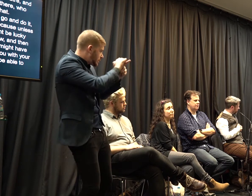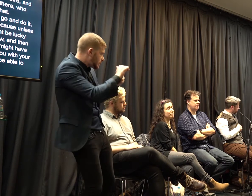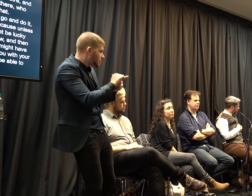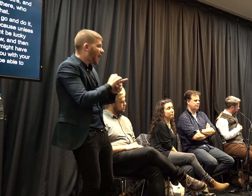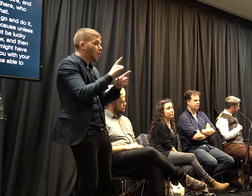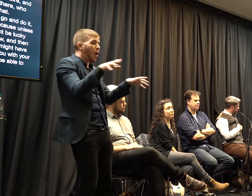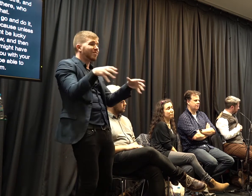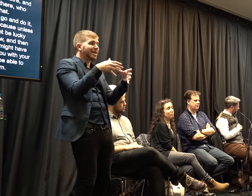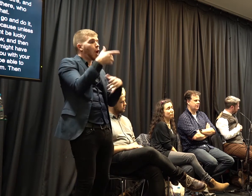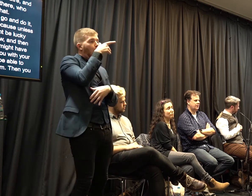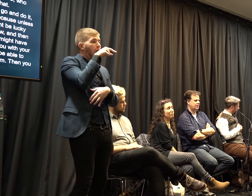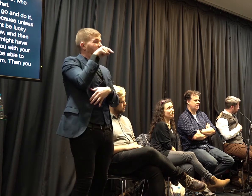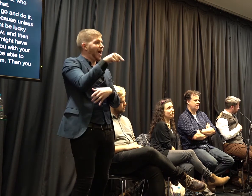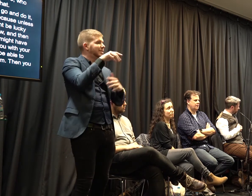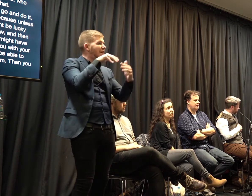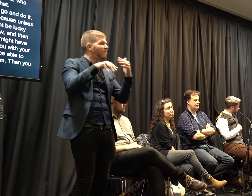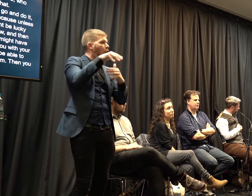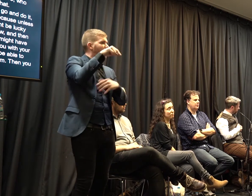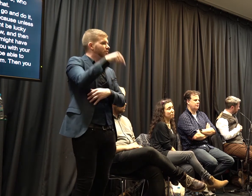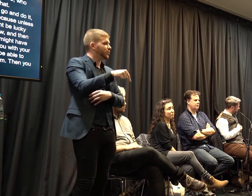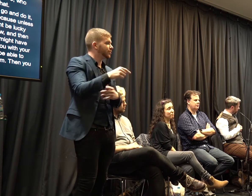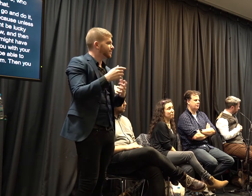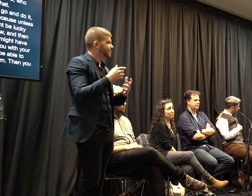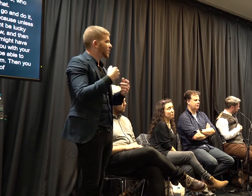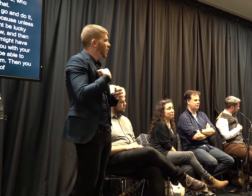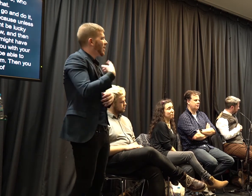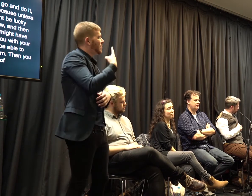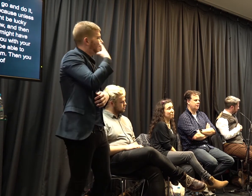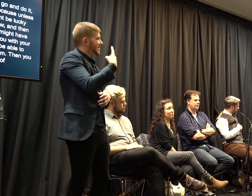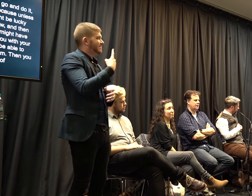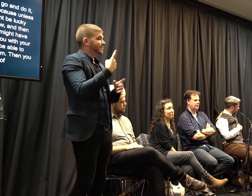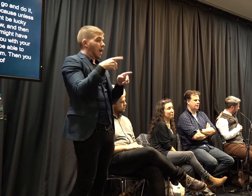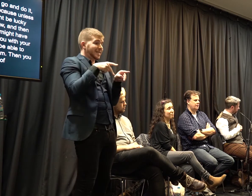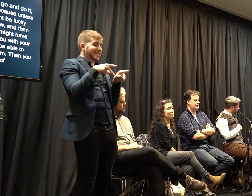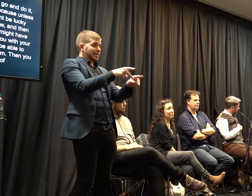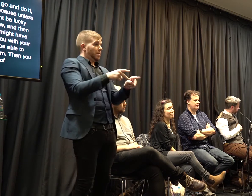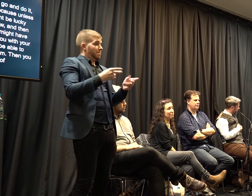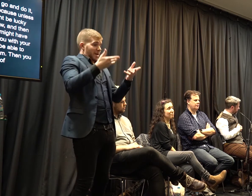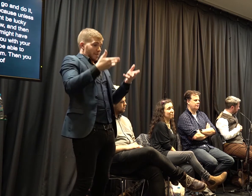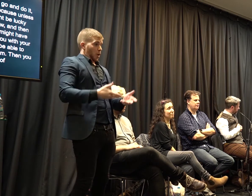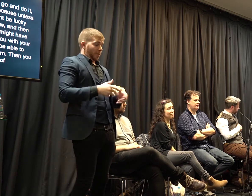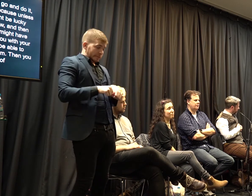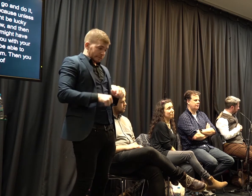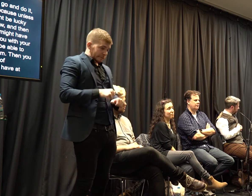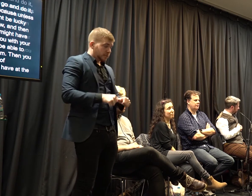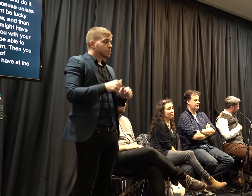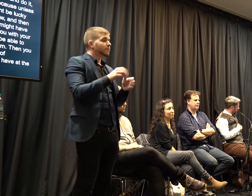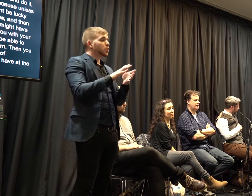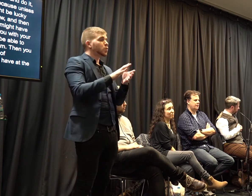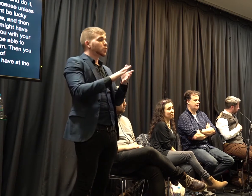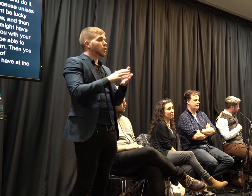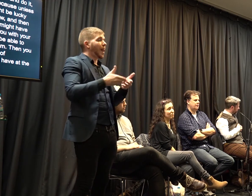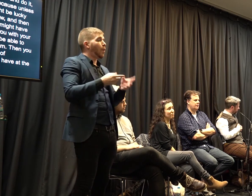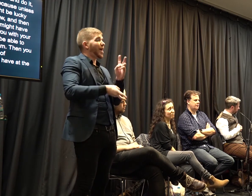if you're working within that kind of environment. But I think that the system that we have at the moment with sign language interpreting